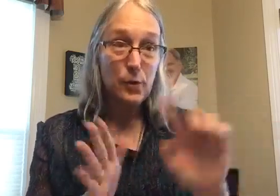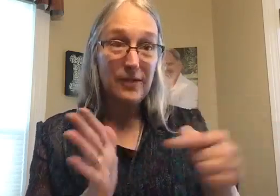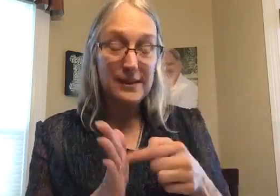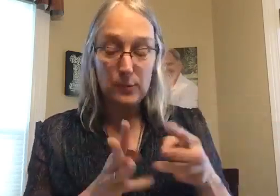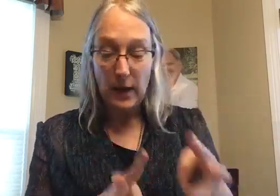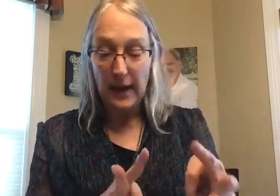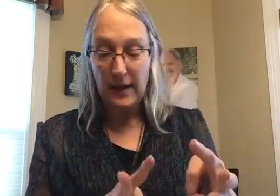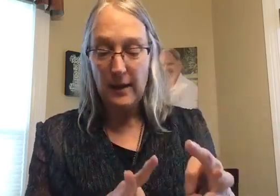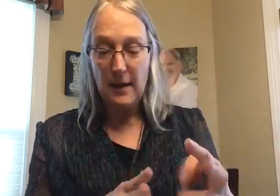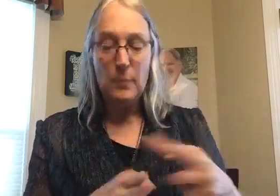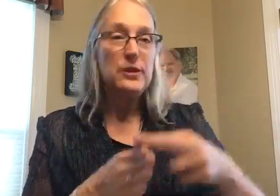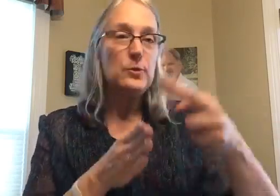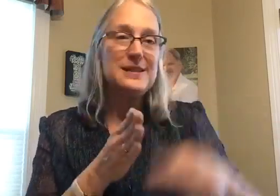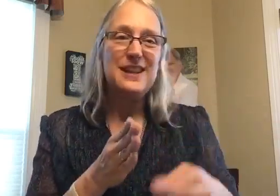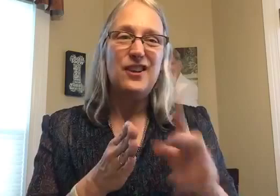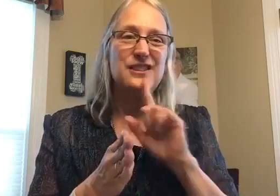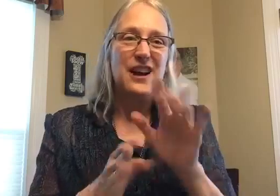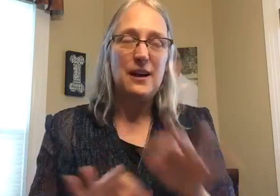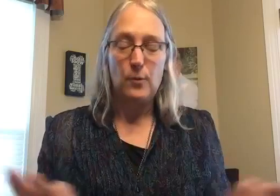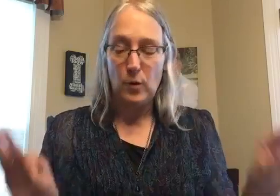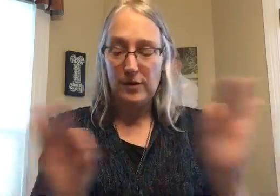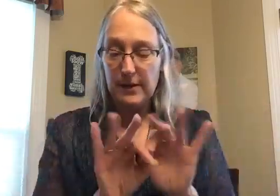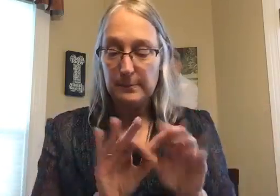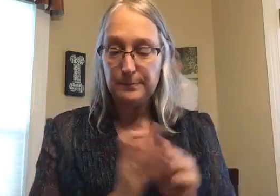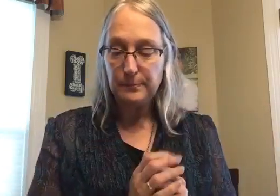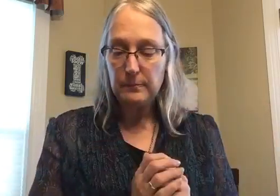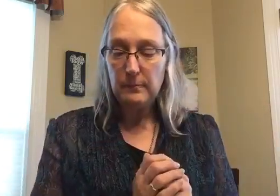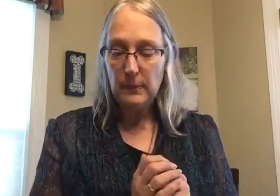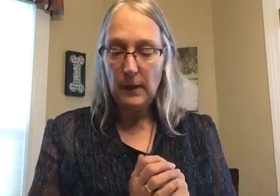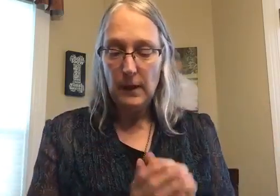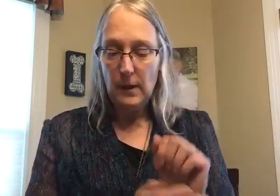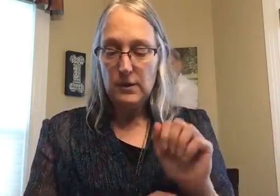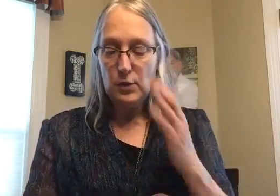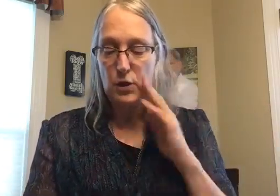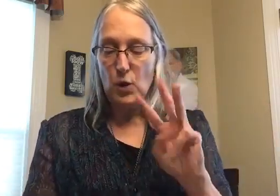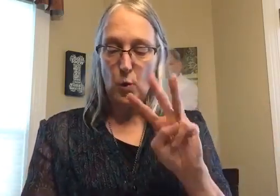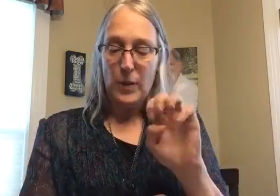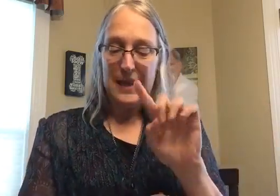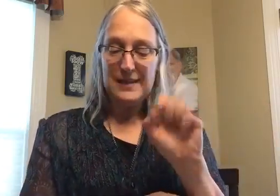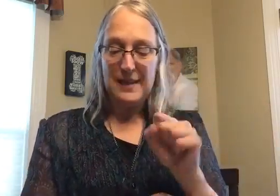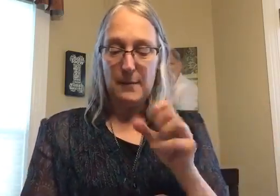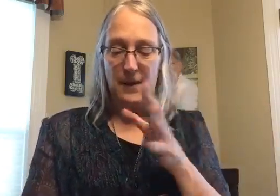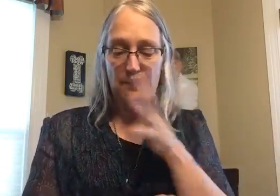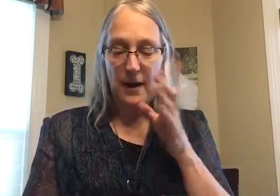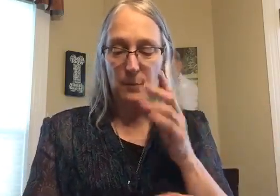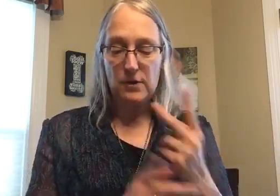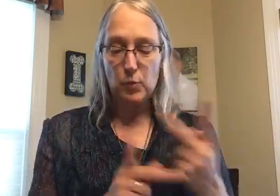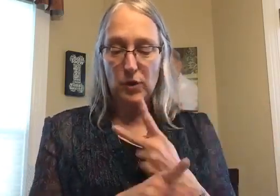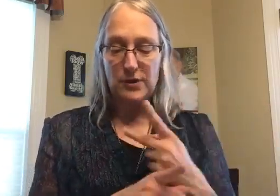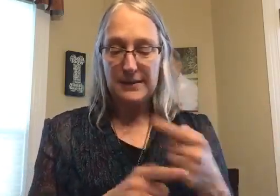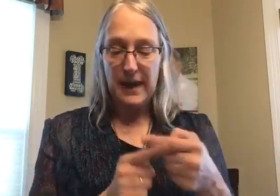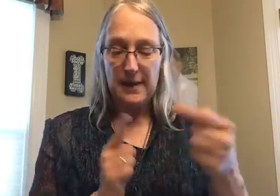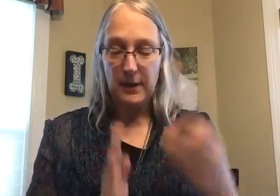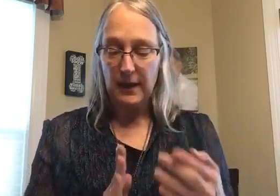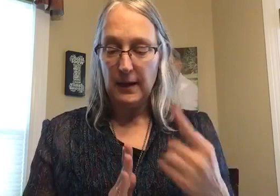this way, but the results are worth it. So weeds can be a farmer's worst enemy and one